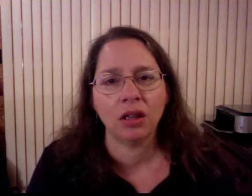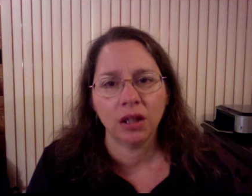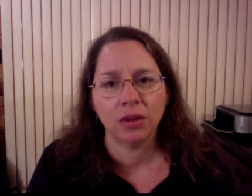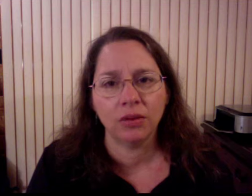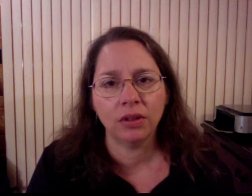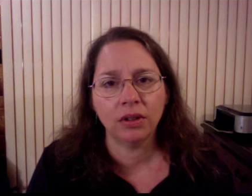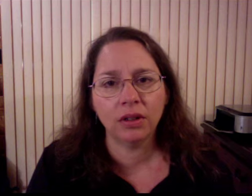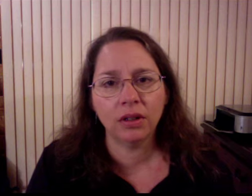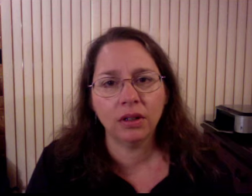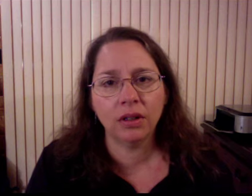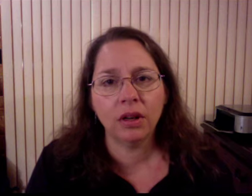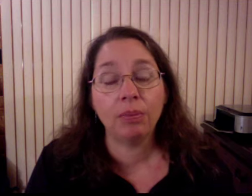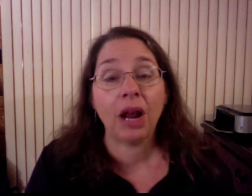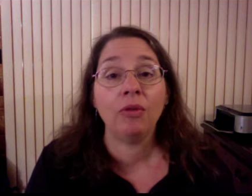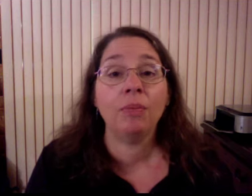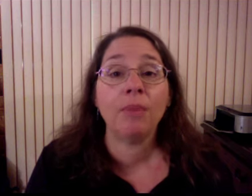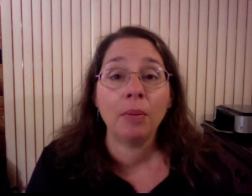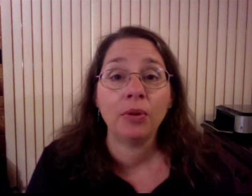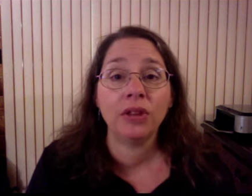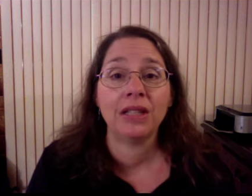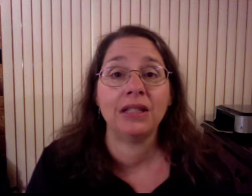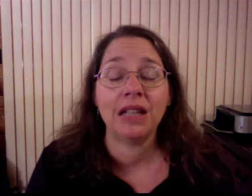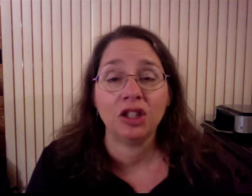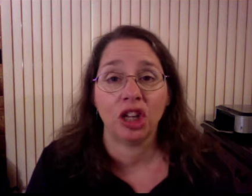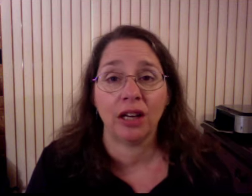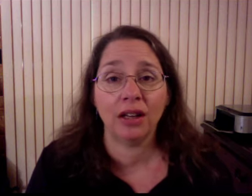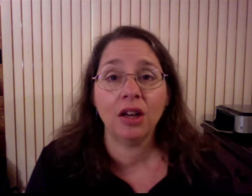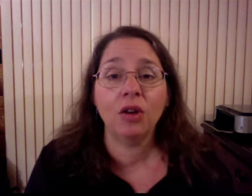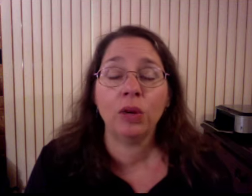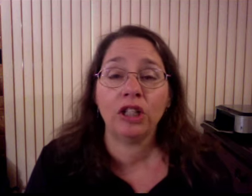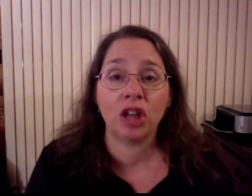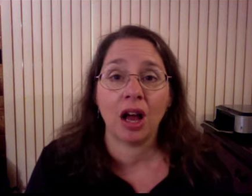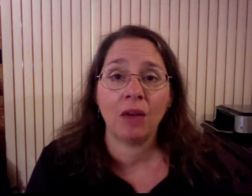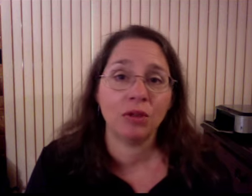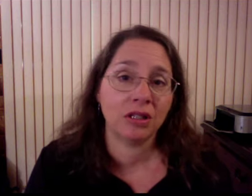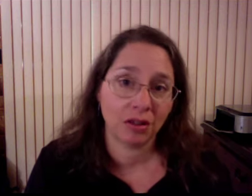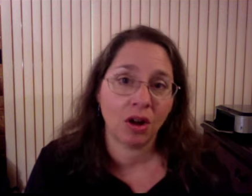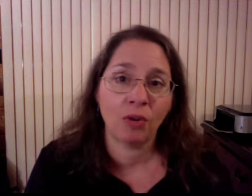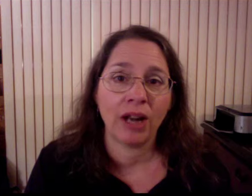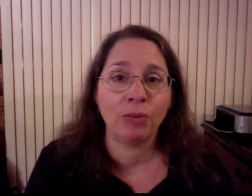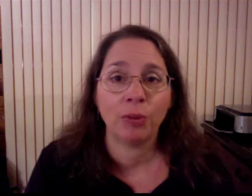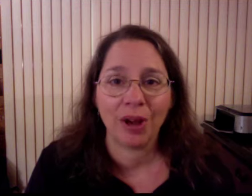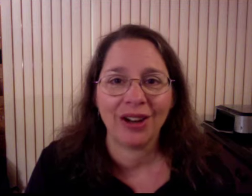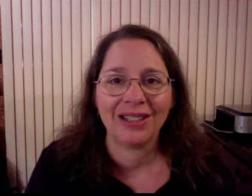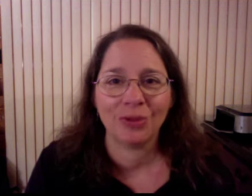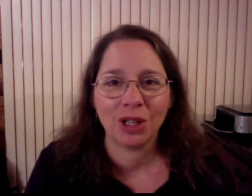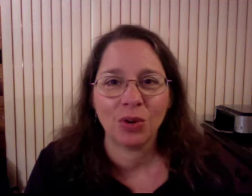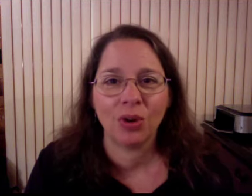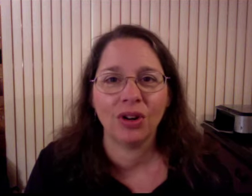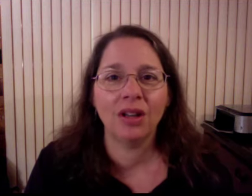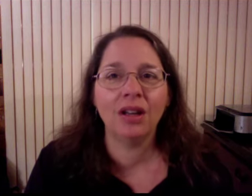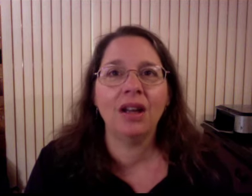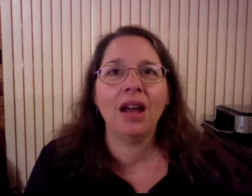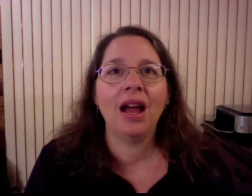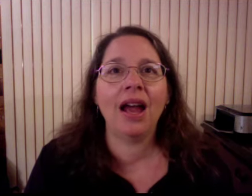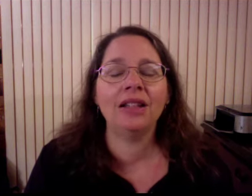alone. But I remembered this teaching, which I was already preparing to record. And so